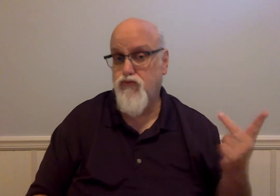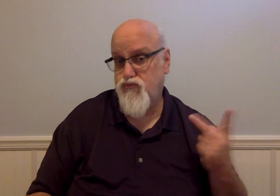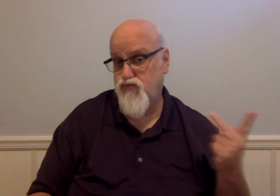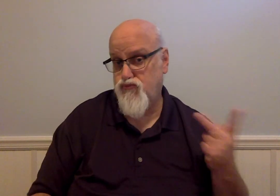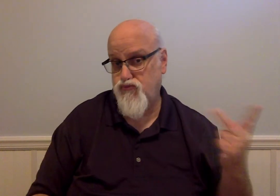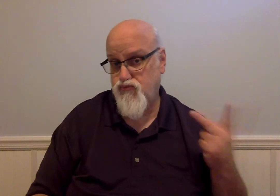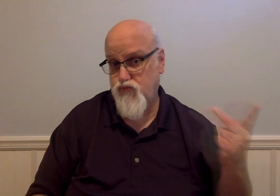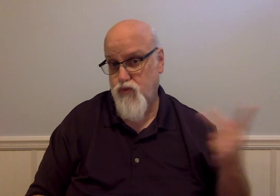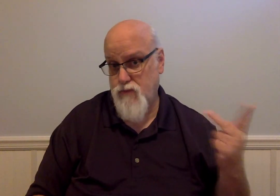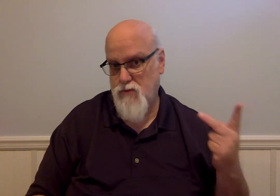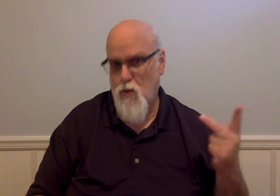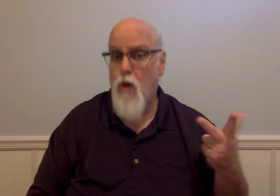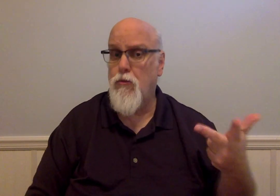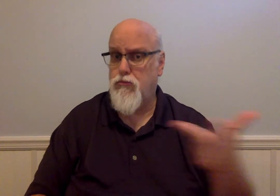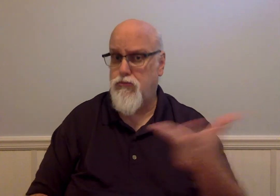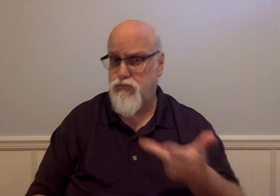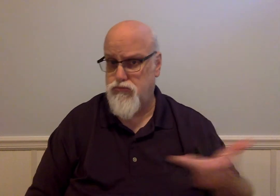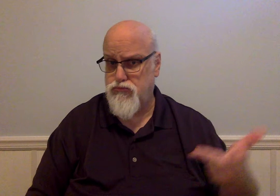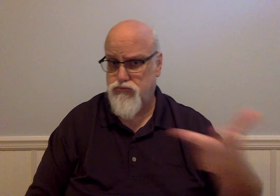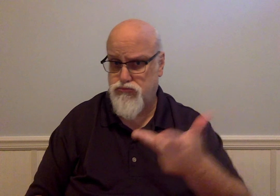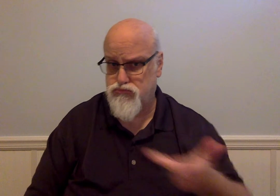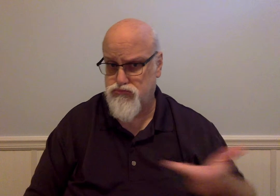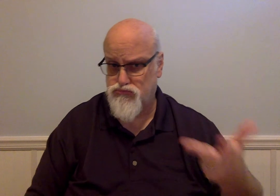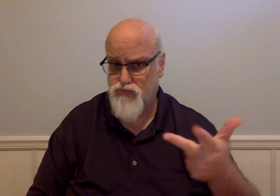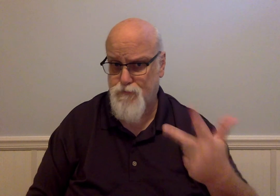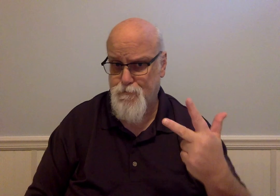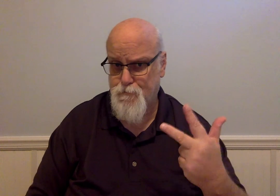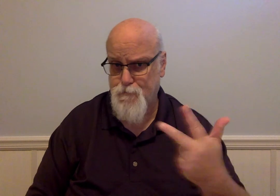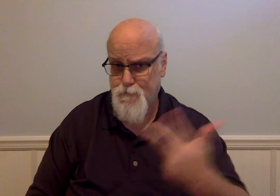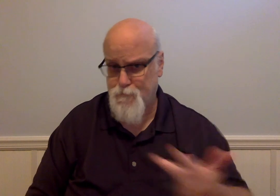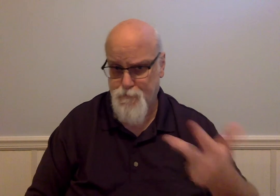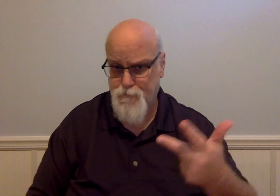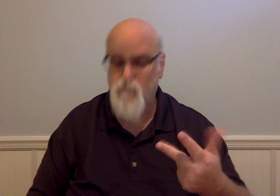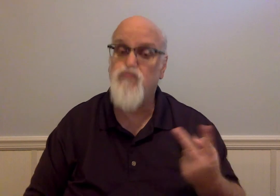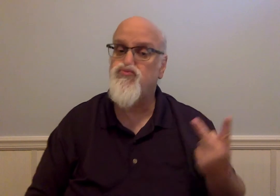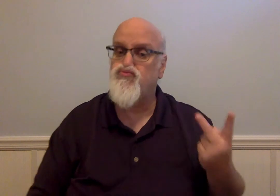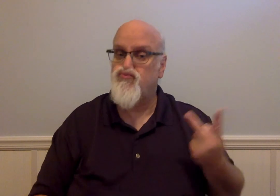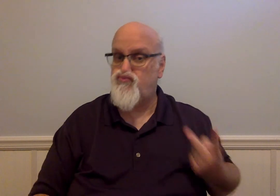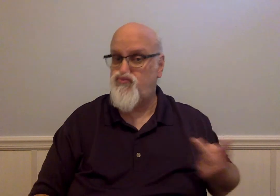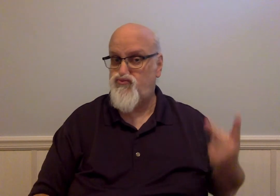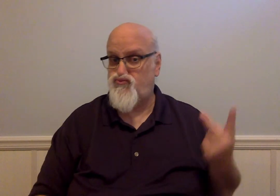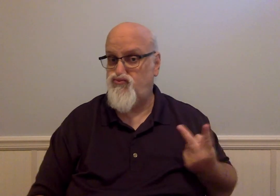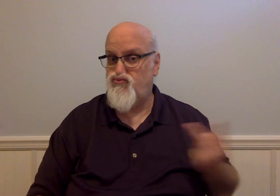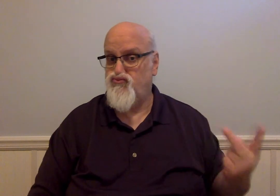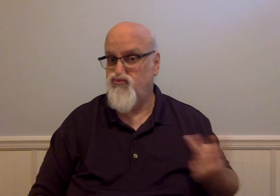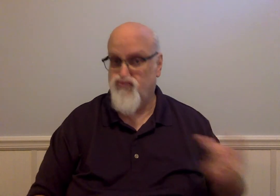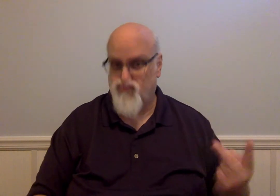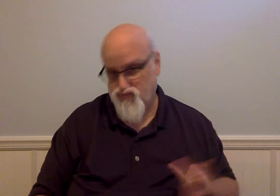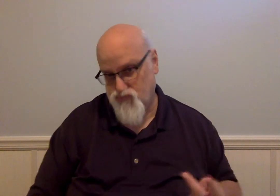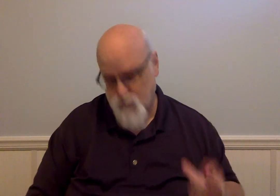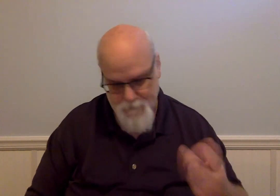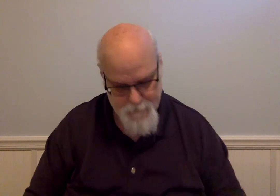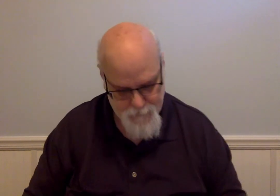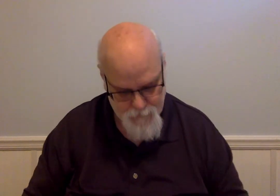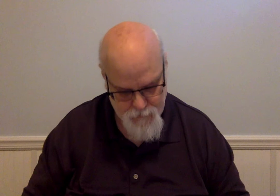The two of us, or maybe there's the three of us. So the two of us.